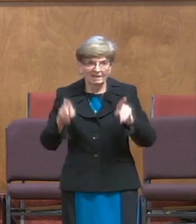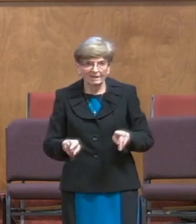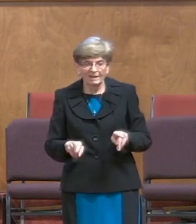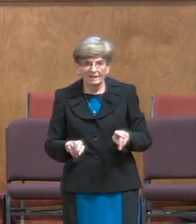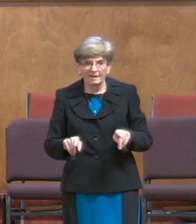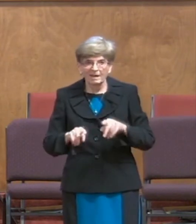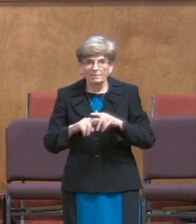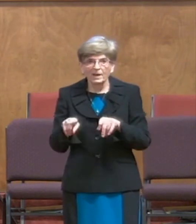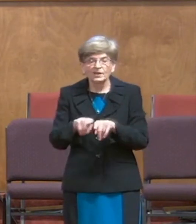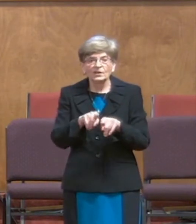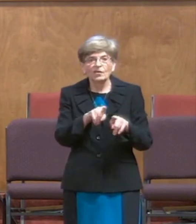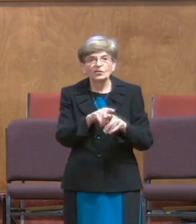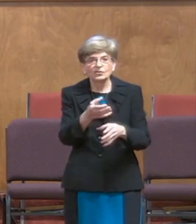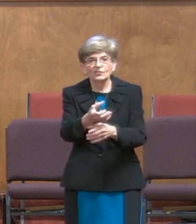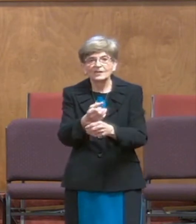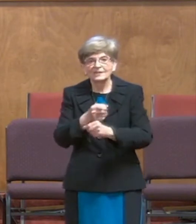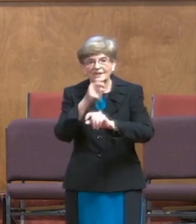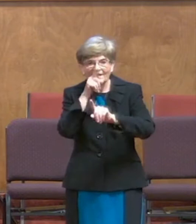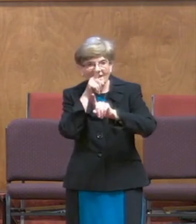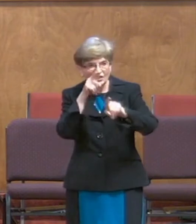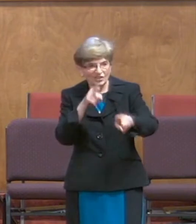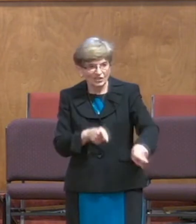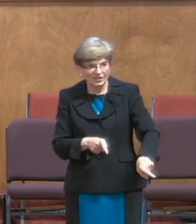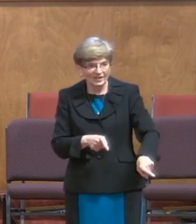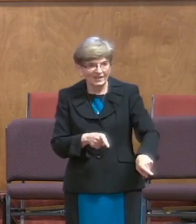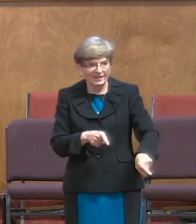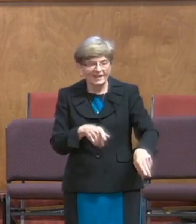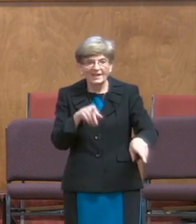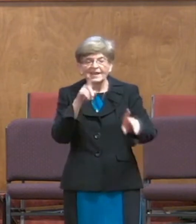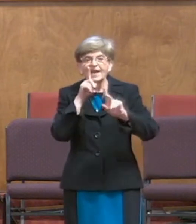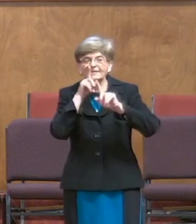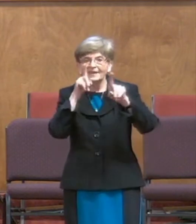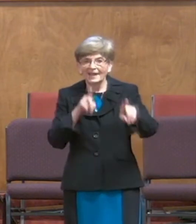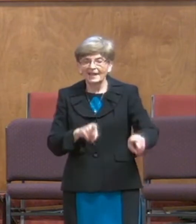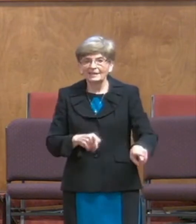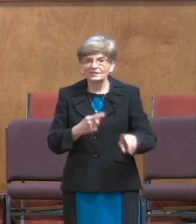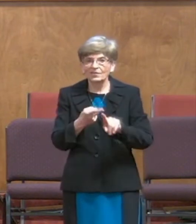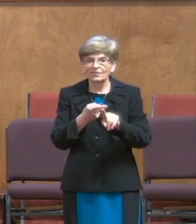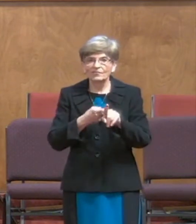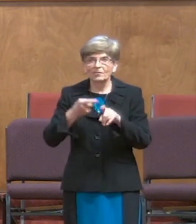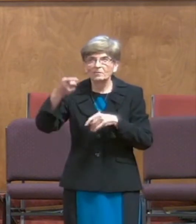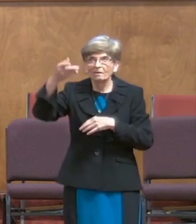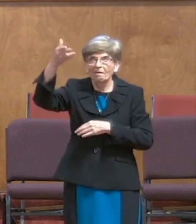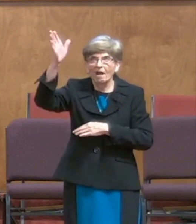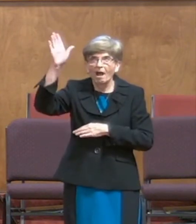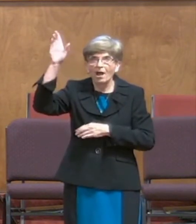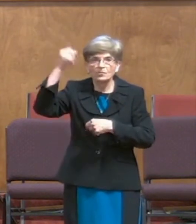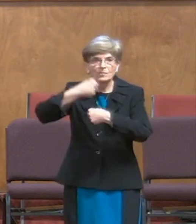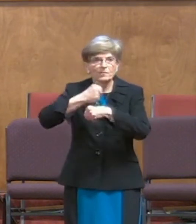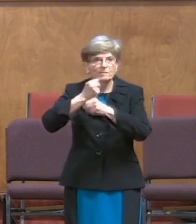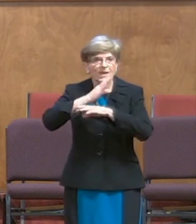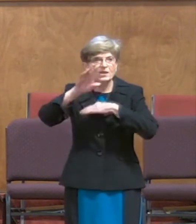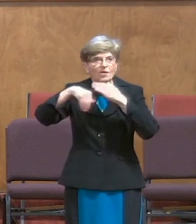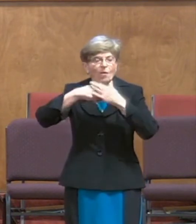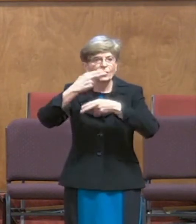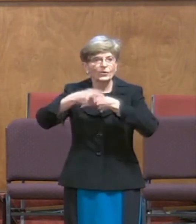received answers to his questions. And the answers given by the creator of the universe are carefully recorded in